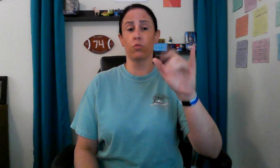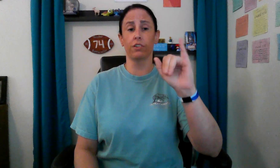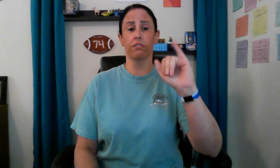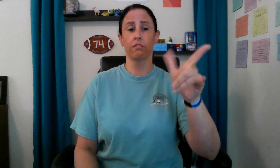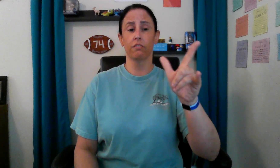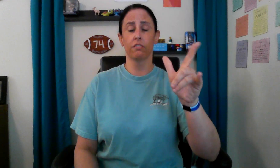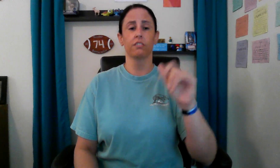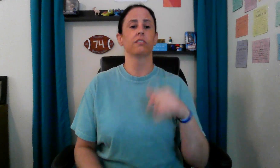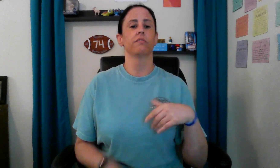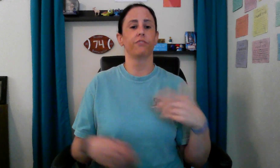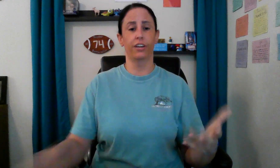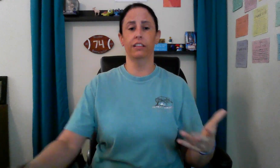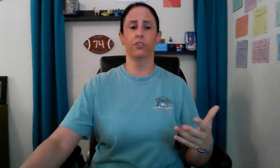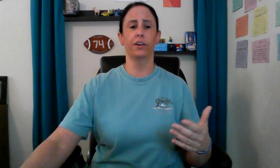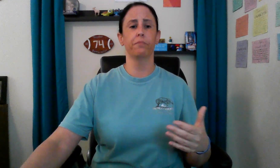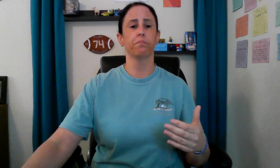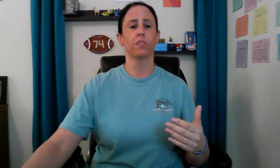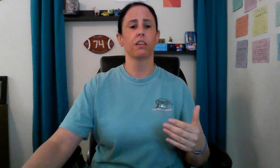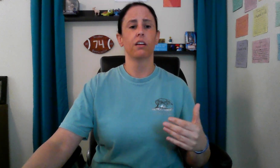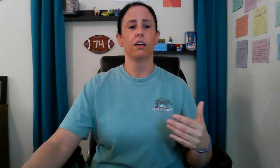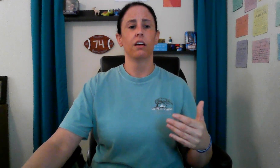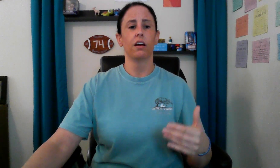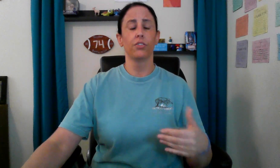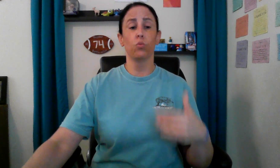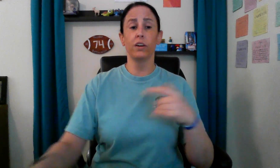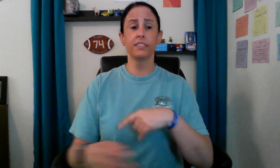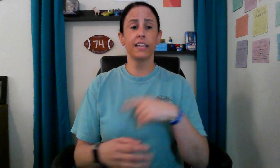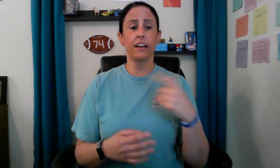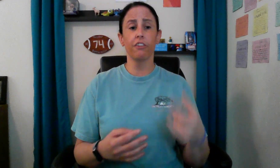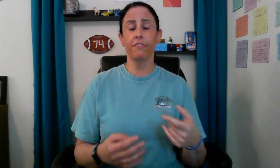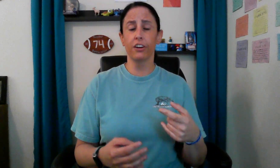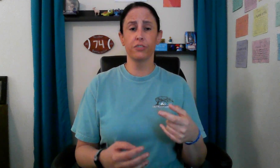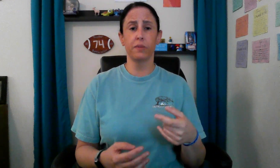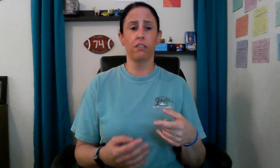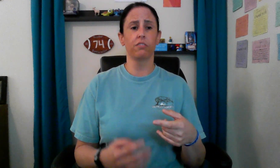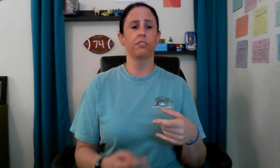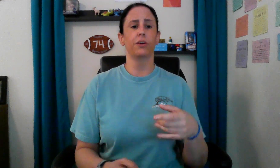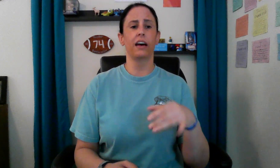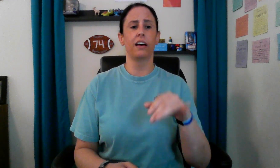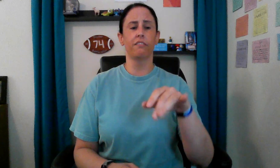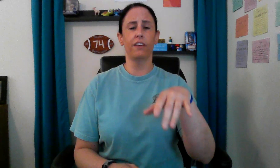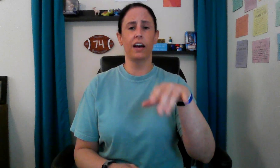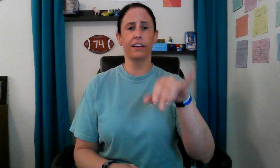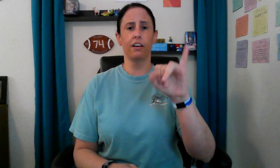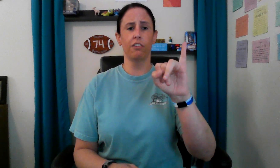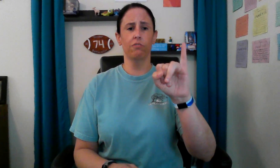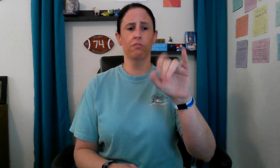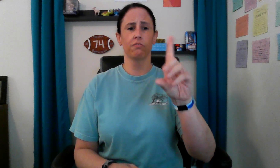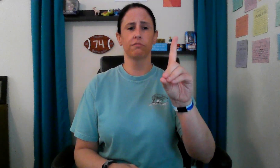forward for Illinois. The ones that are finger spelled, you have Idaho,